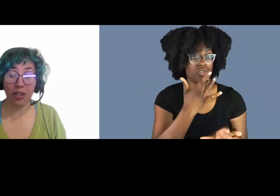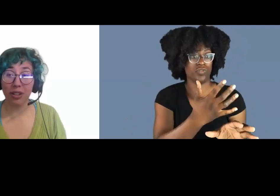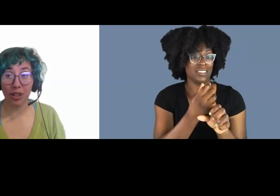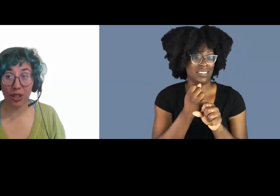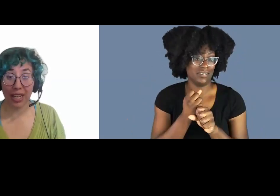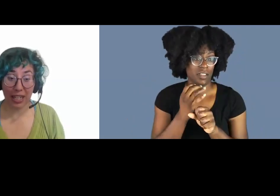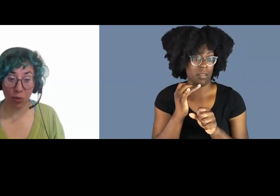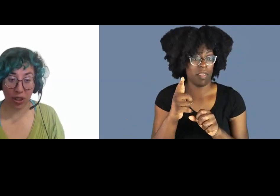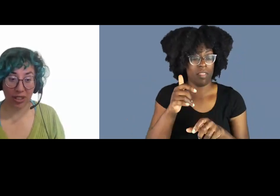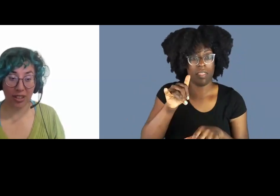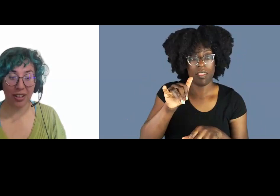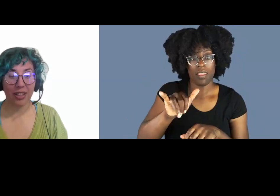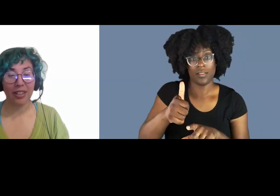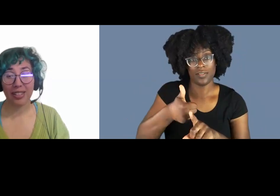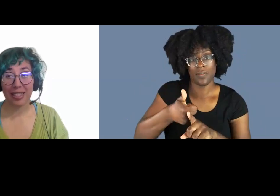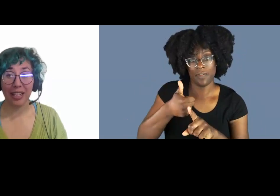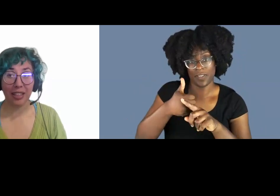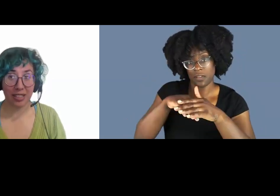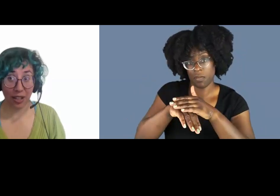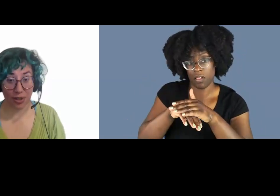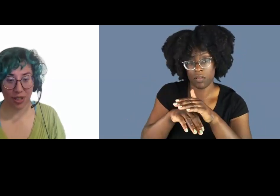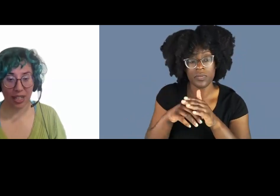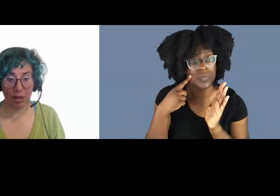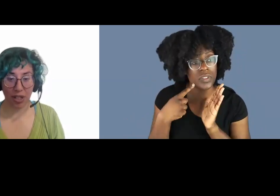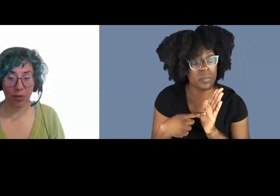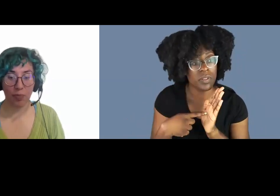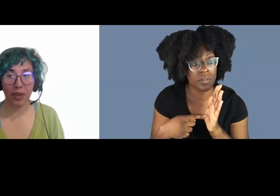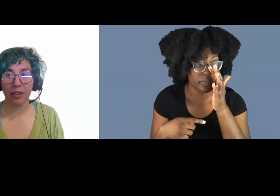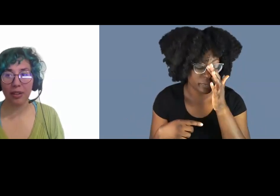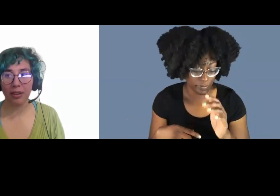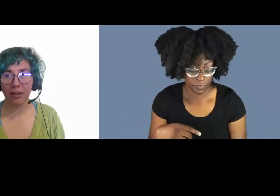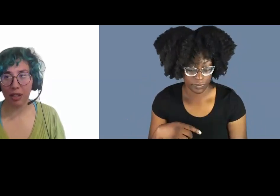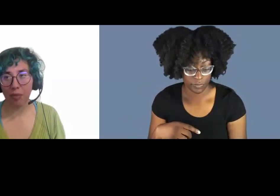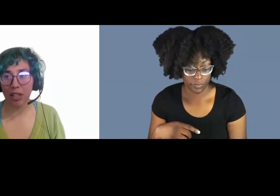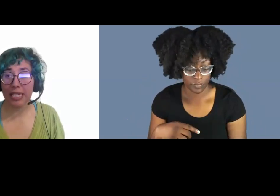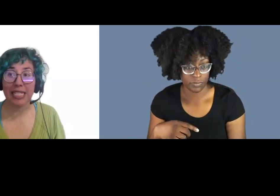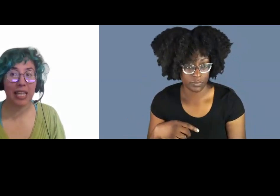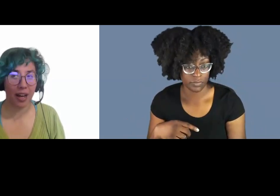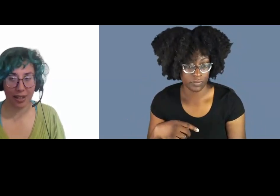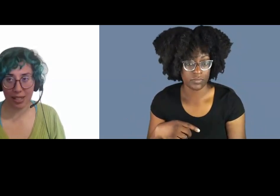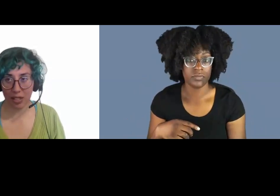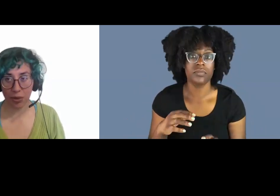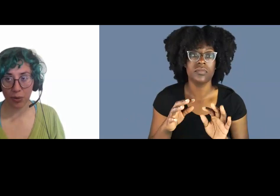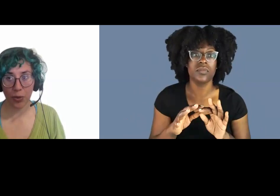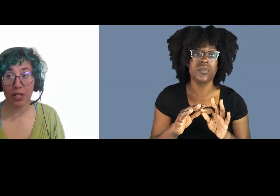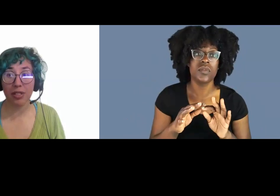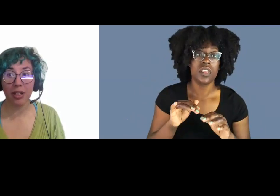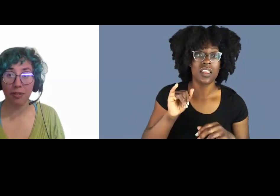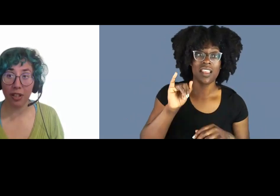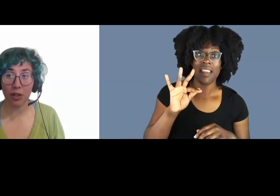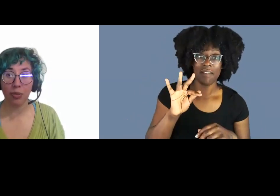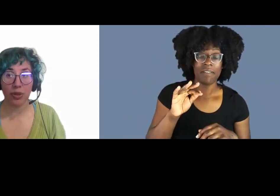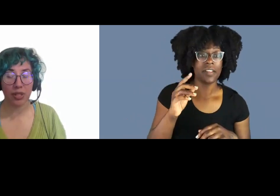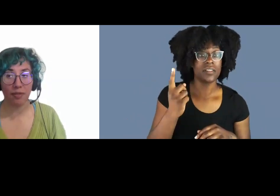that will alert anyone that is sending said user an email that their email is not accessible, which is